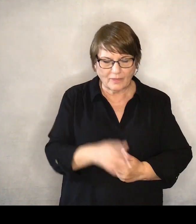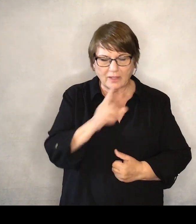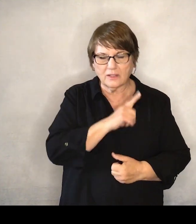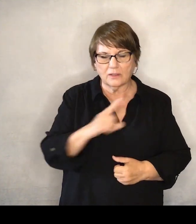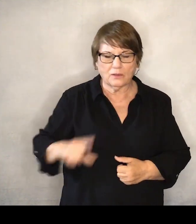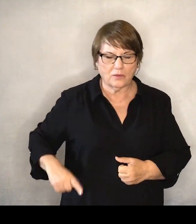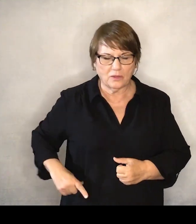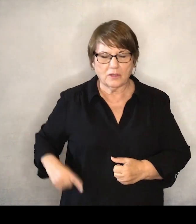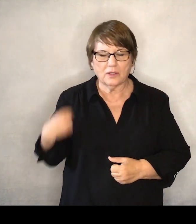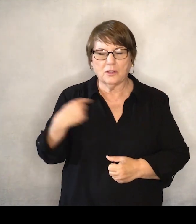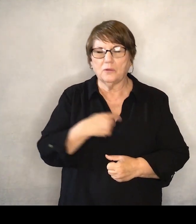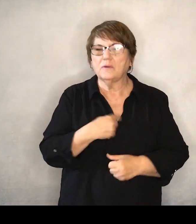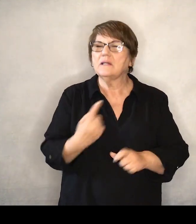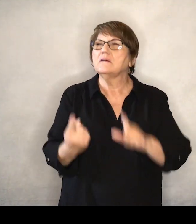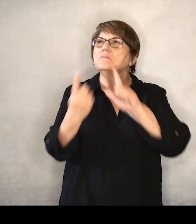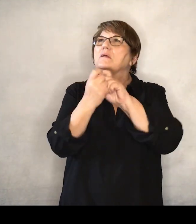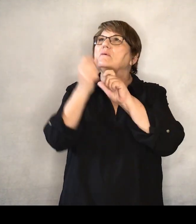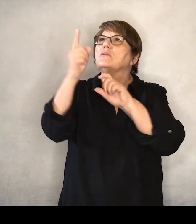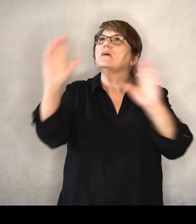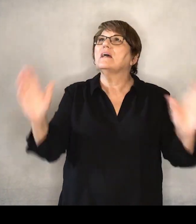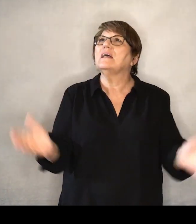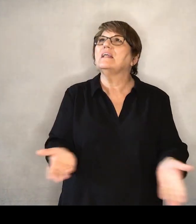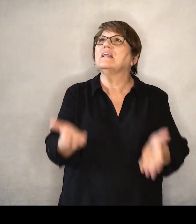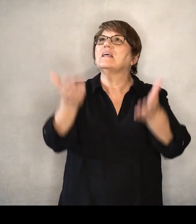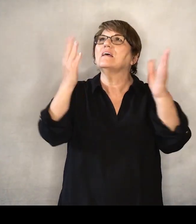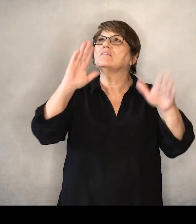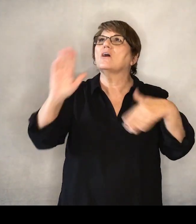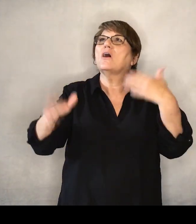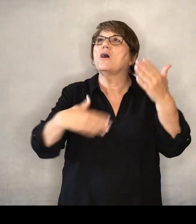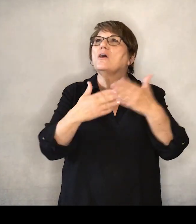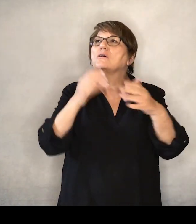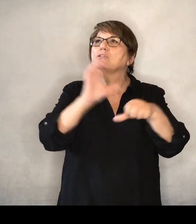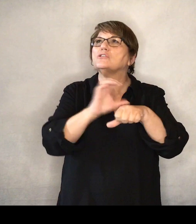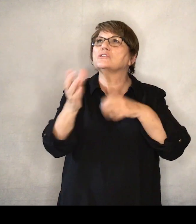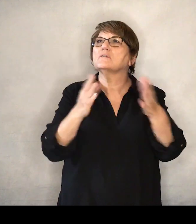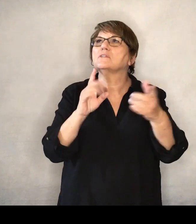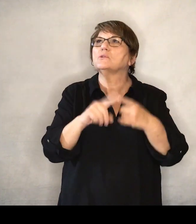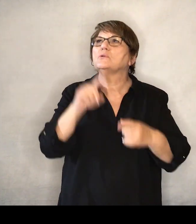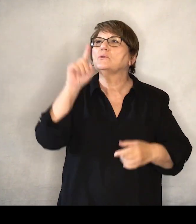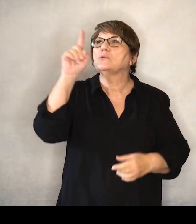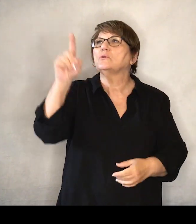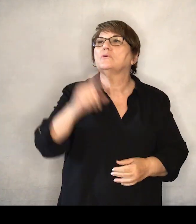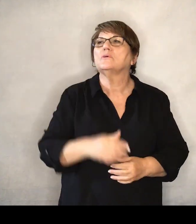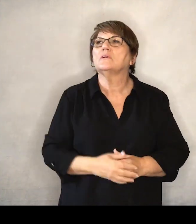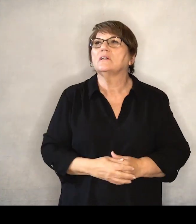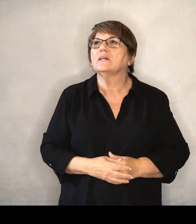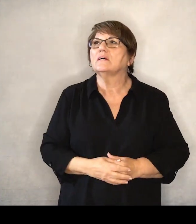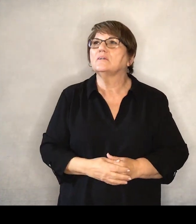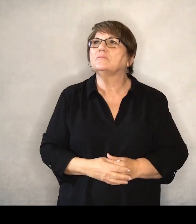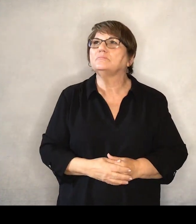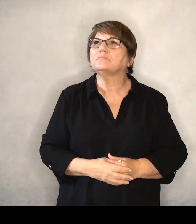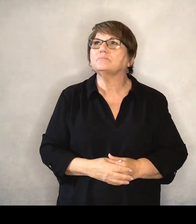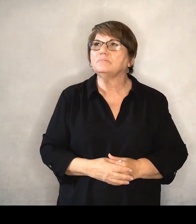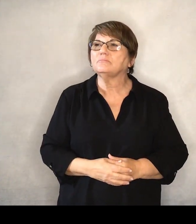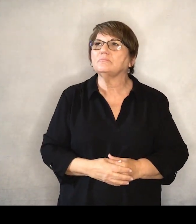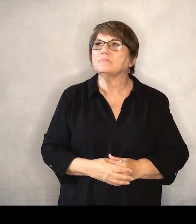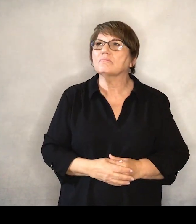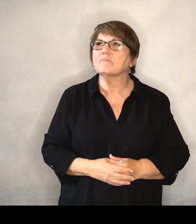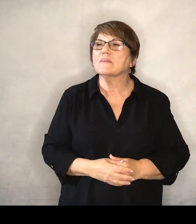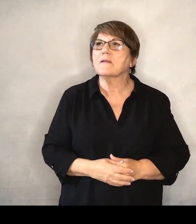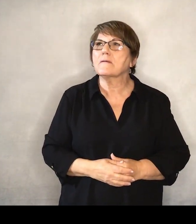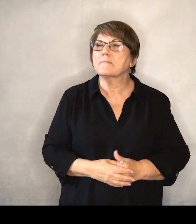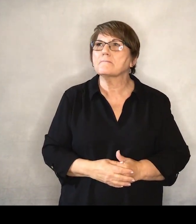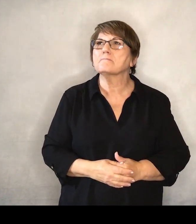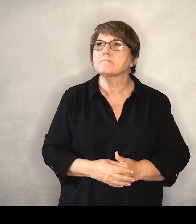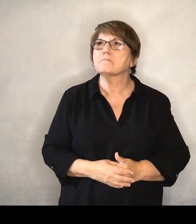Lord, we come to you today lifting up this entire service to you, handing it over to you